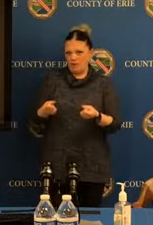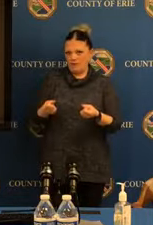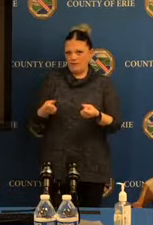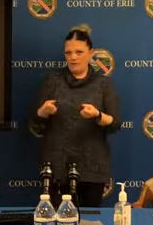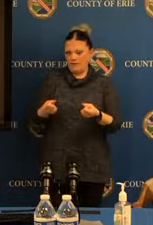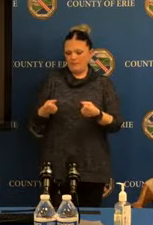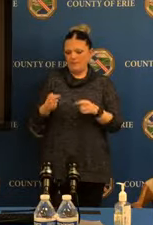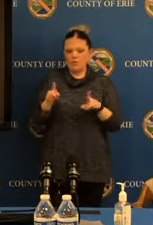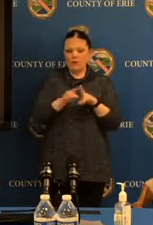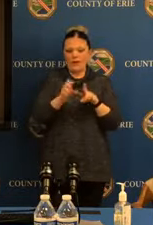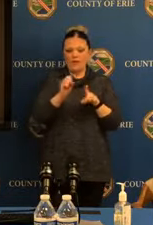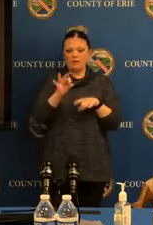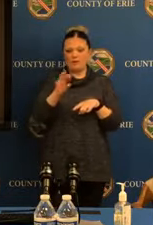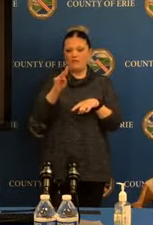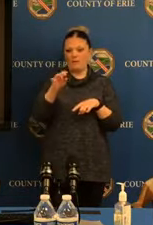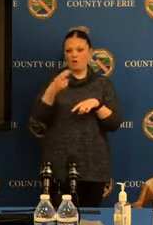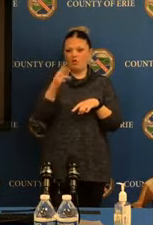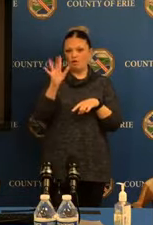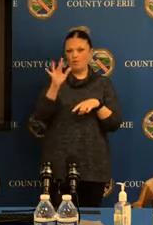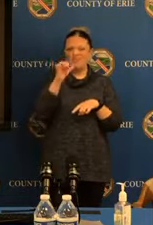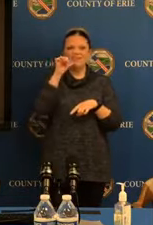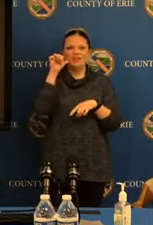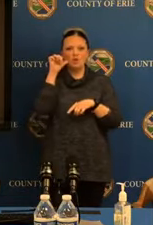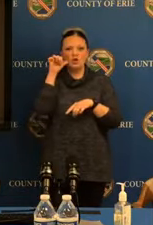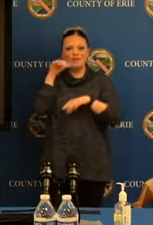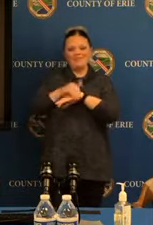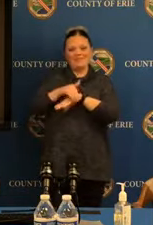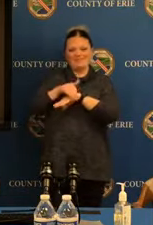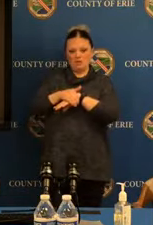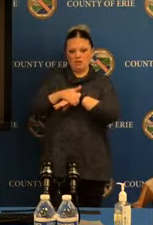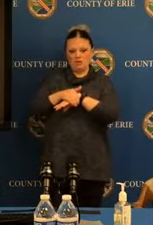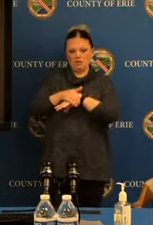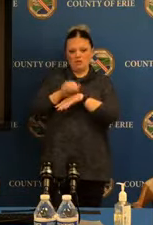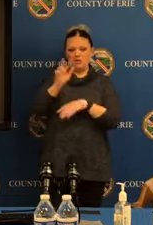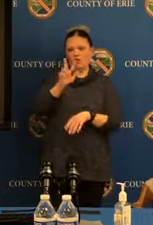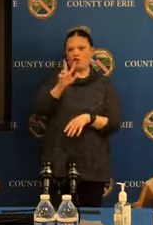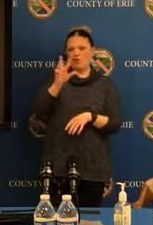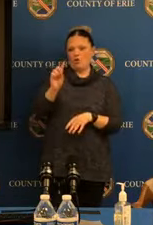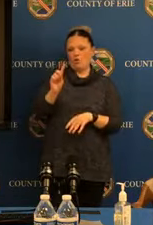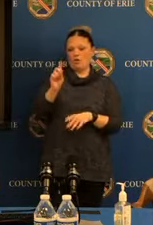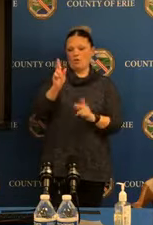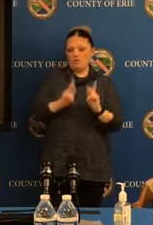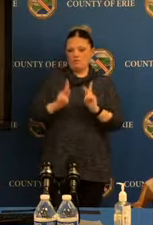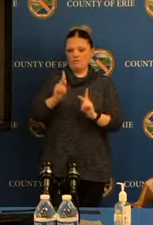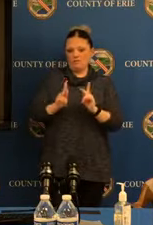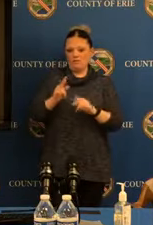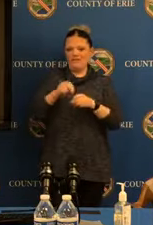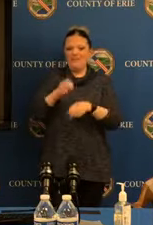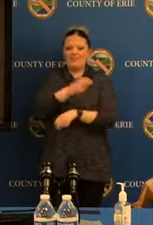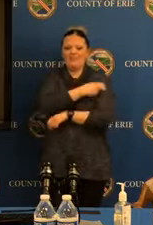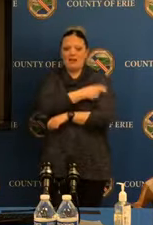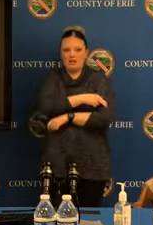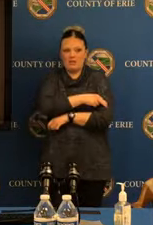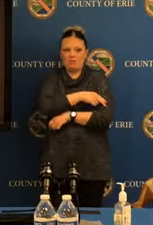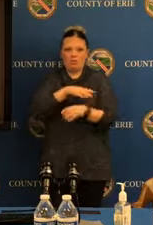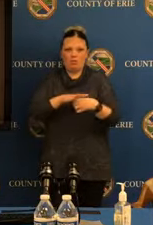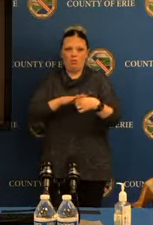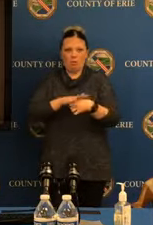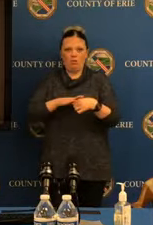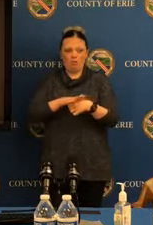as of March 25th, yesterday evening, there were 31 individuals who are hospitalized in local